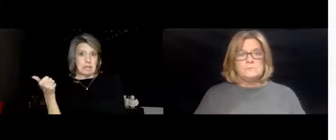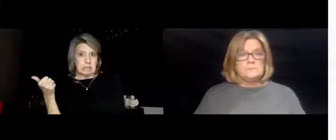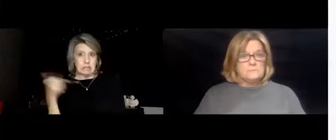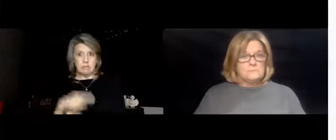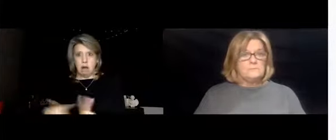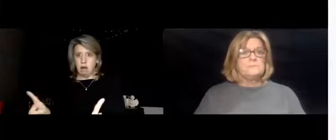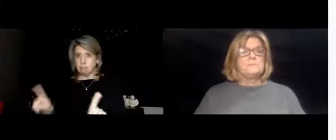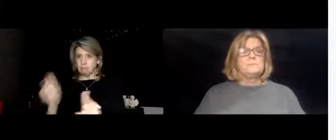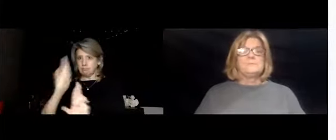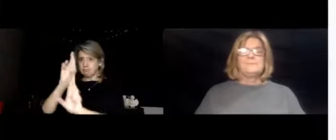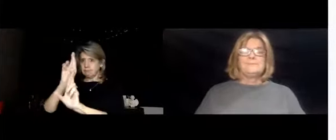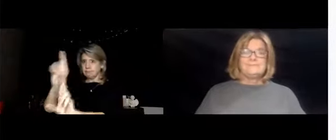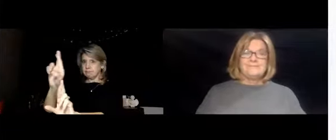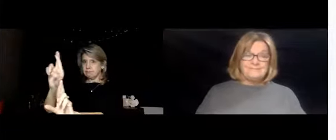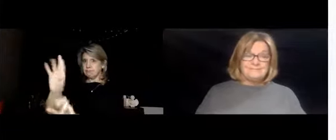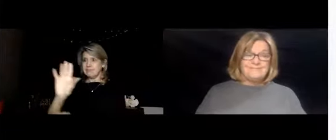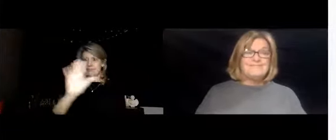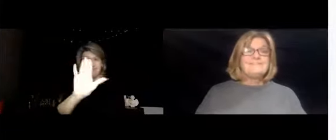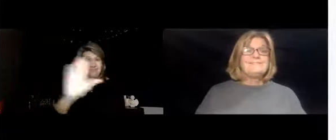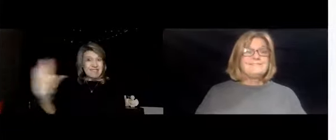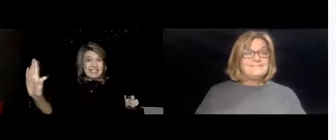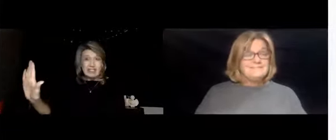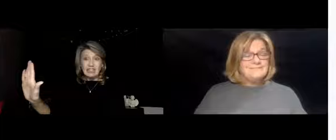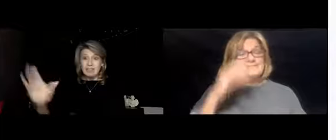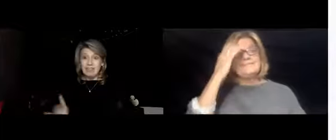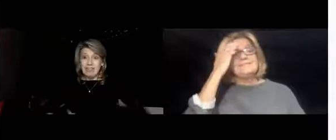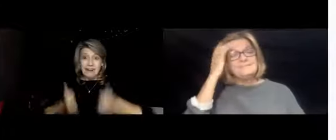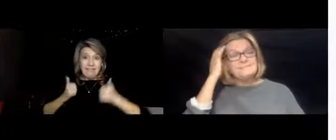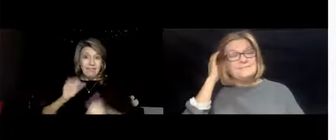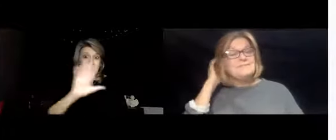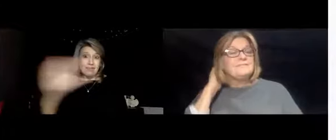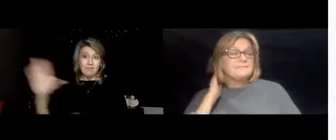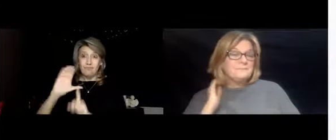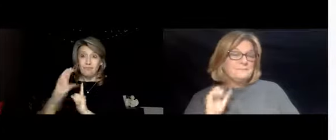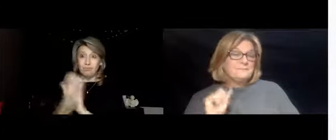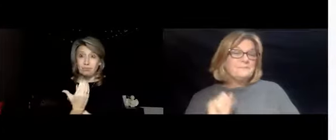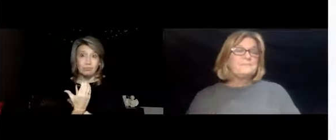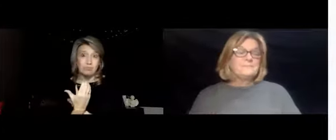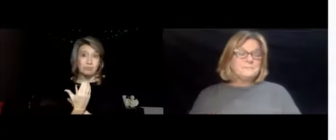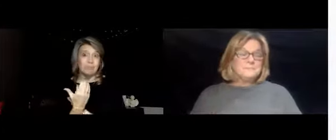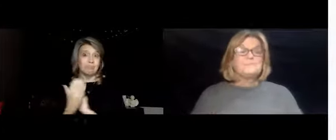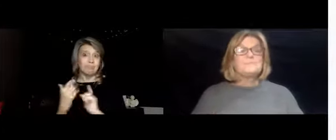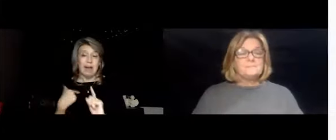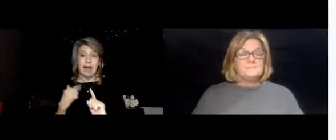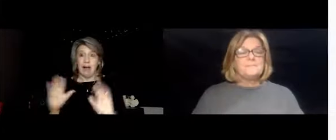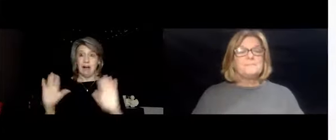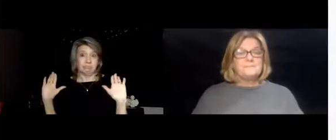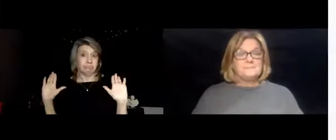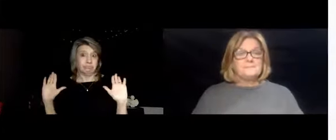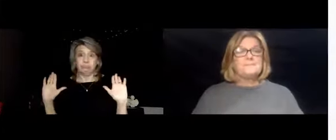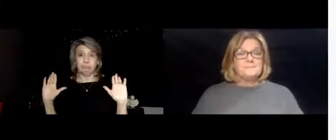know what's going on. But I show my respect. That's their life. That's their